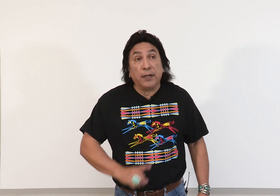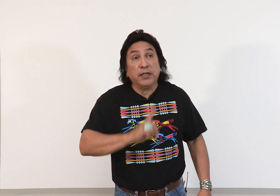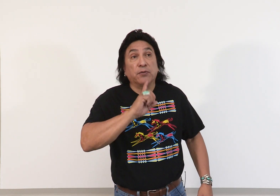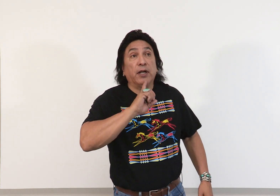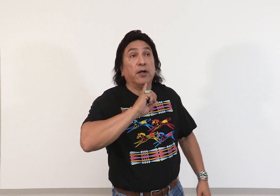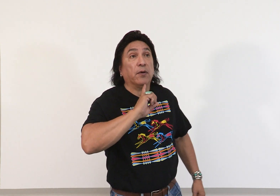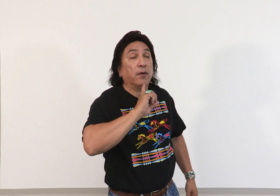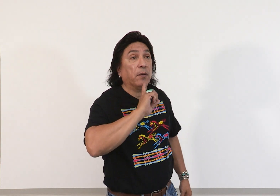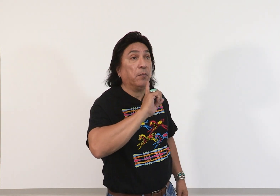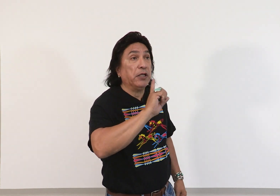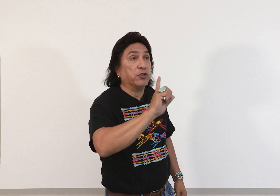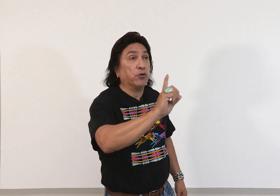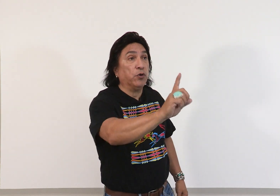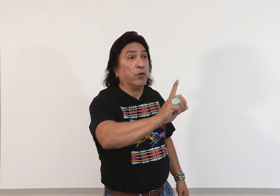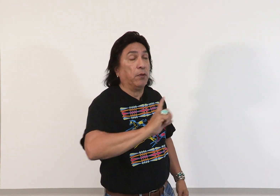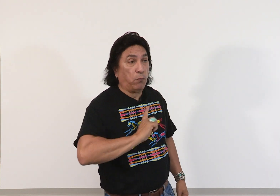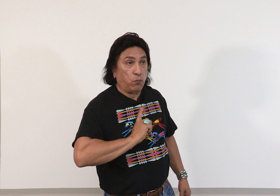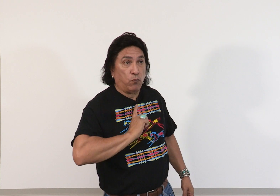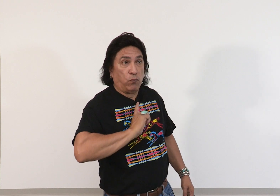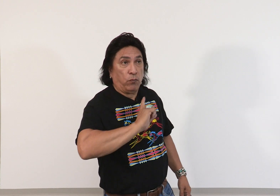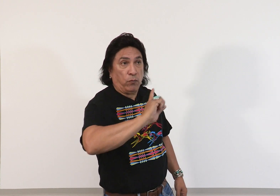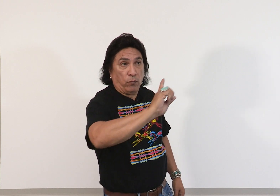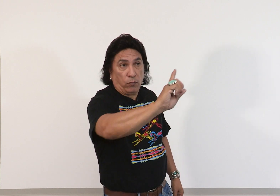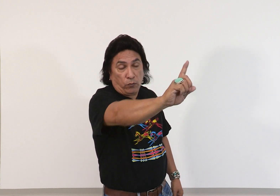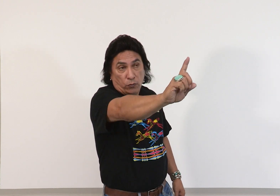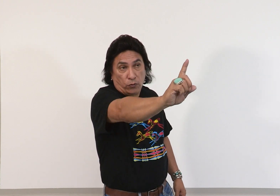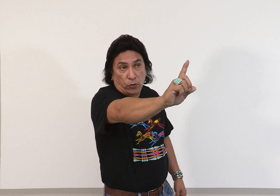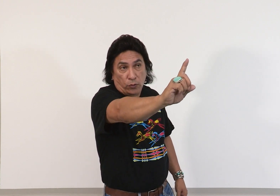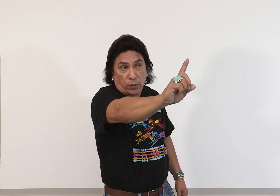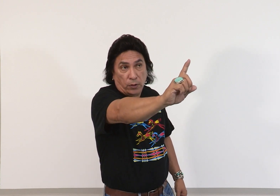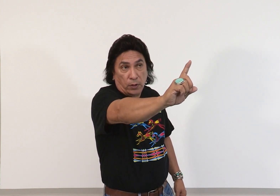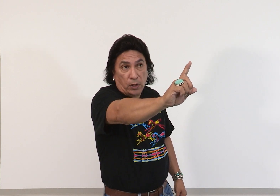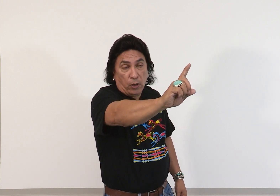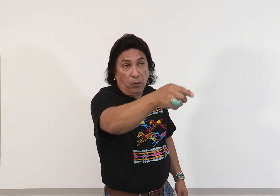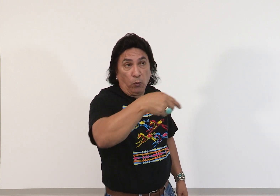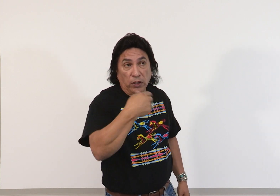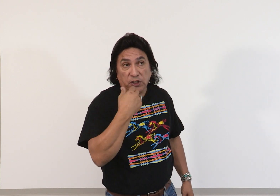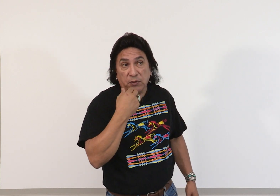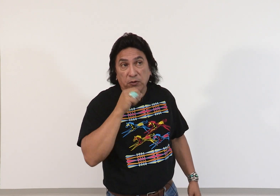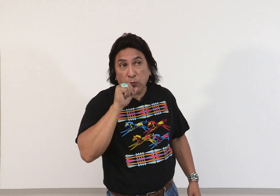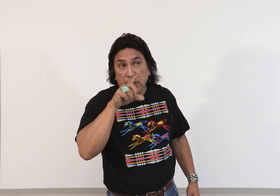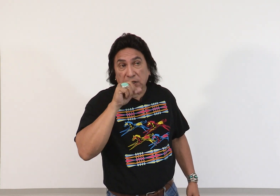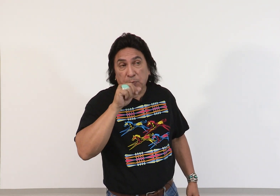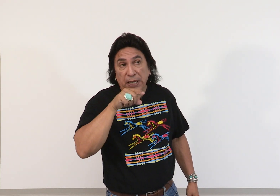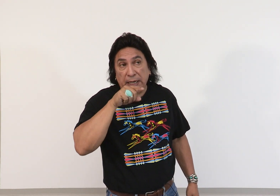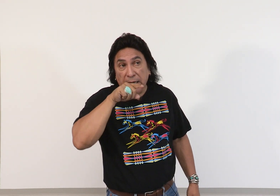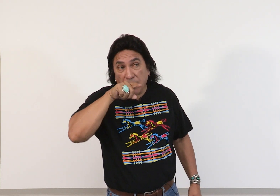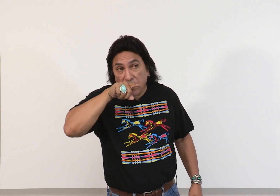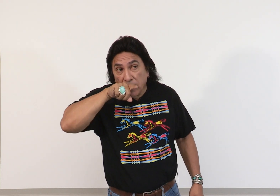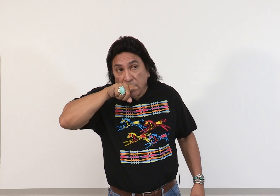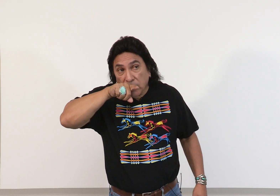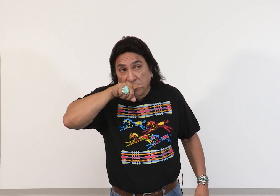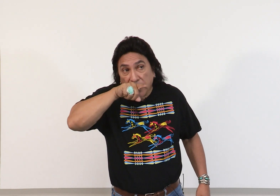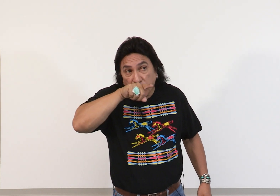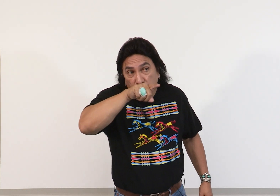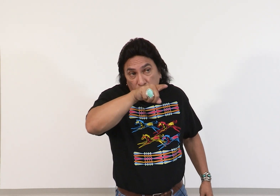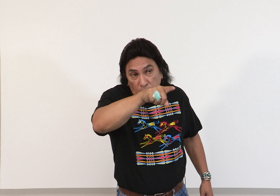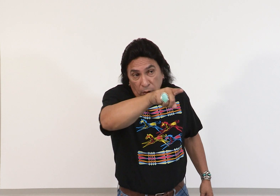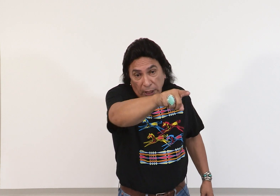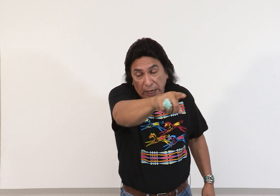this right here means truth. Truth. But once one is speaking, you say true and